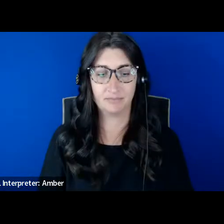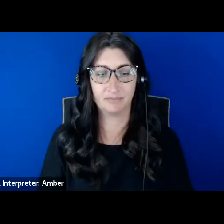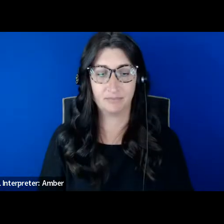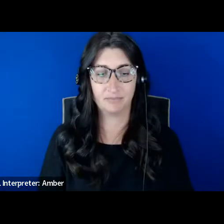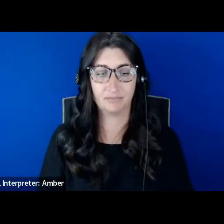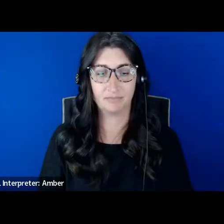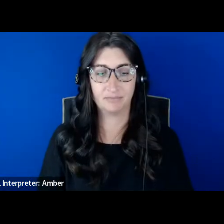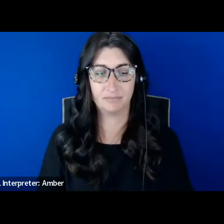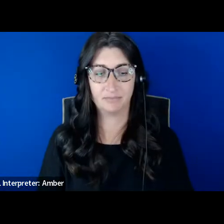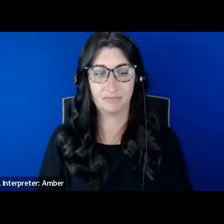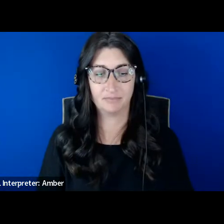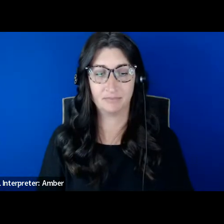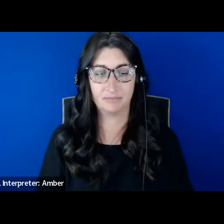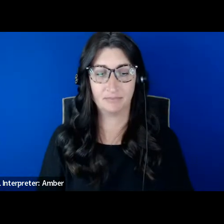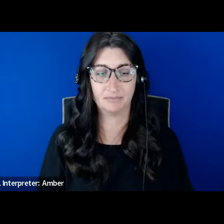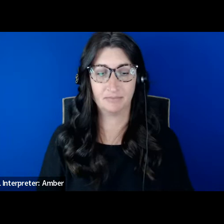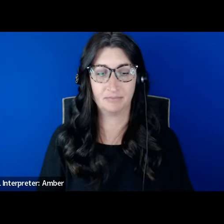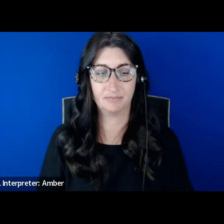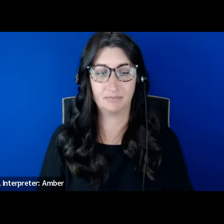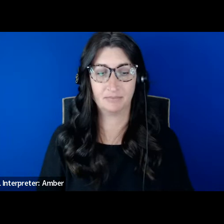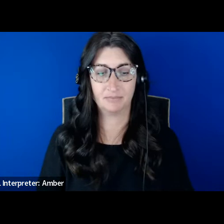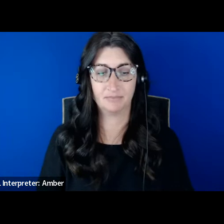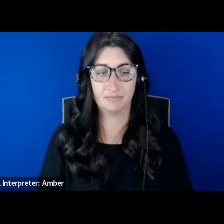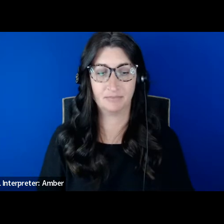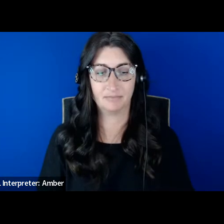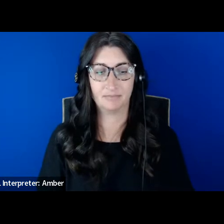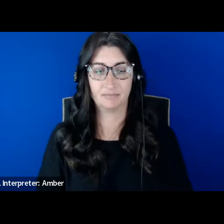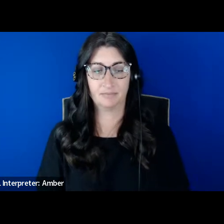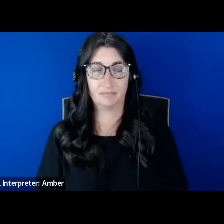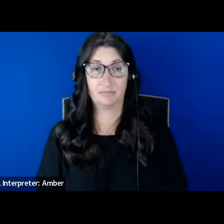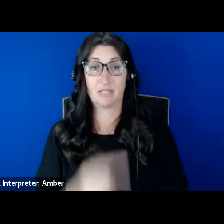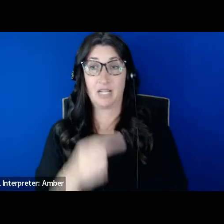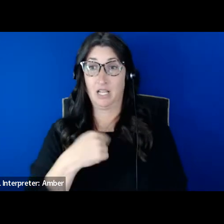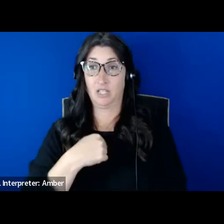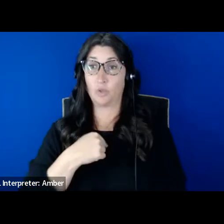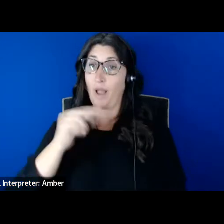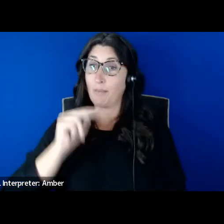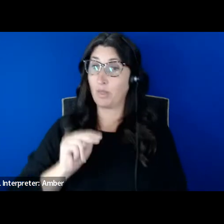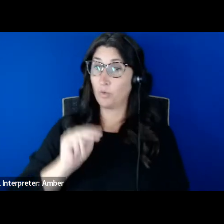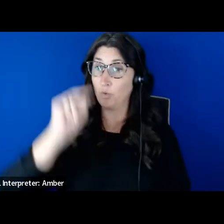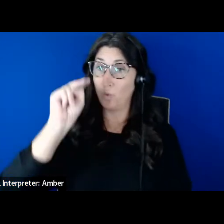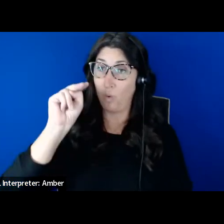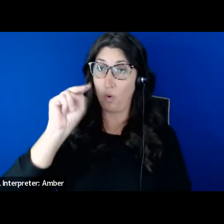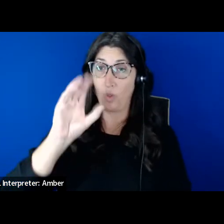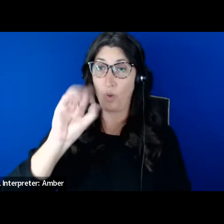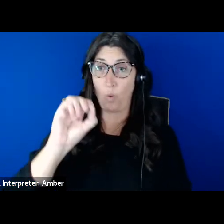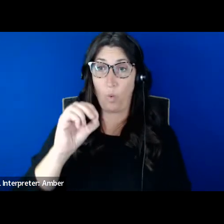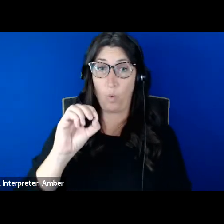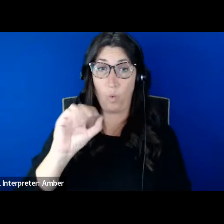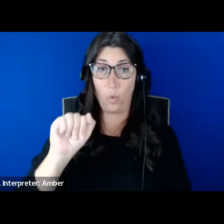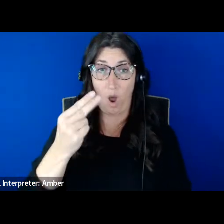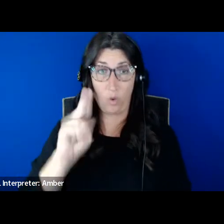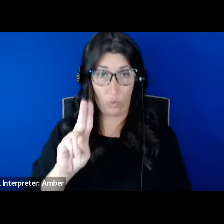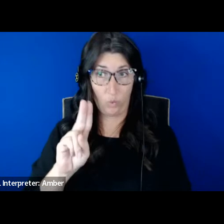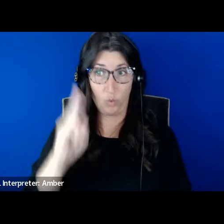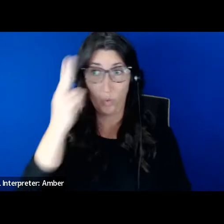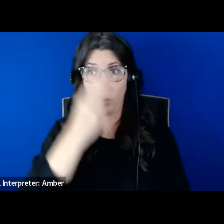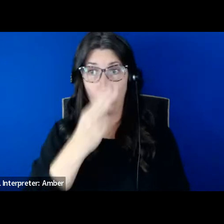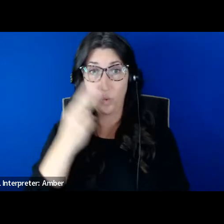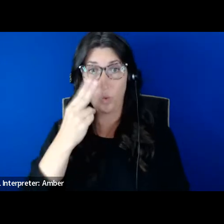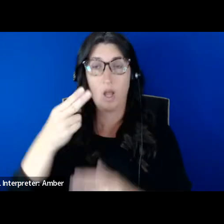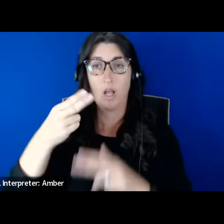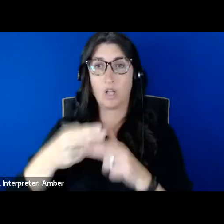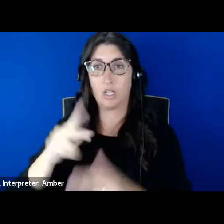All right, hopefully you are able to see that. I'm in the north part of Oahu, which is the place called